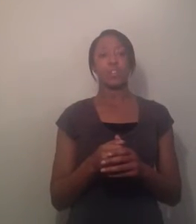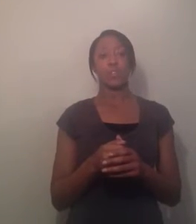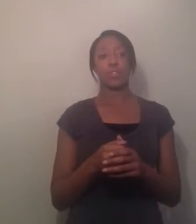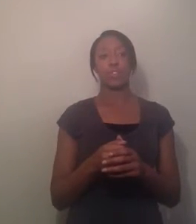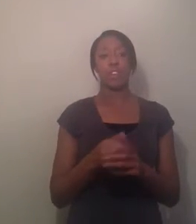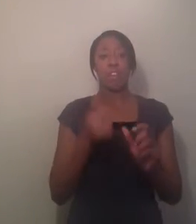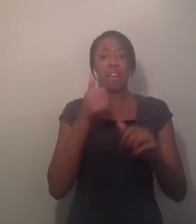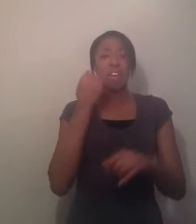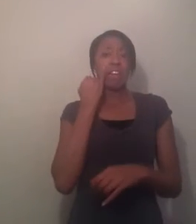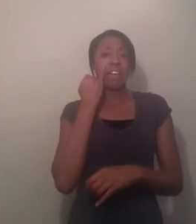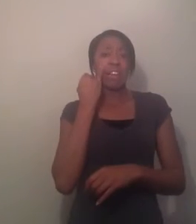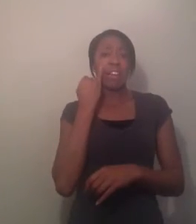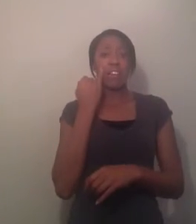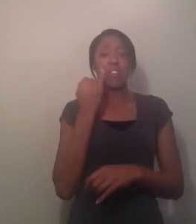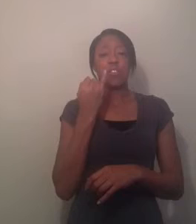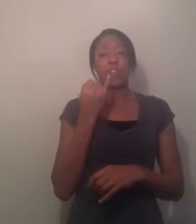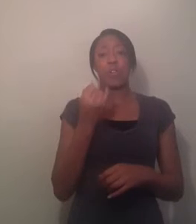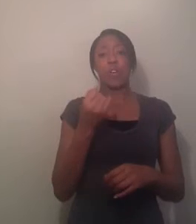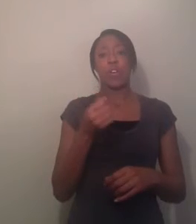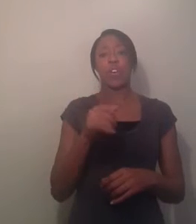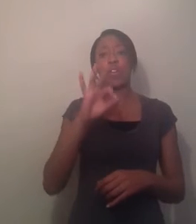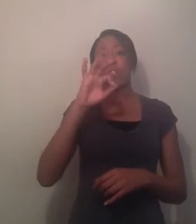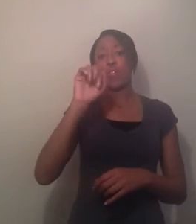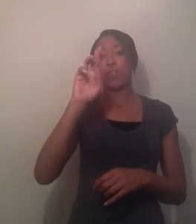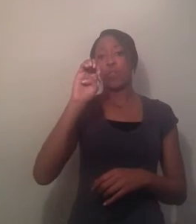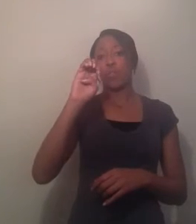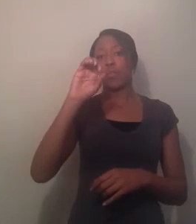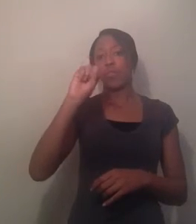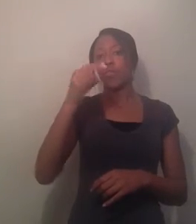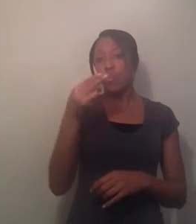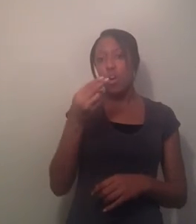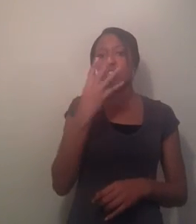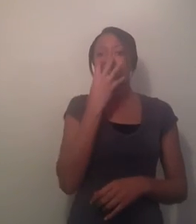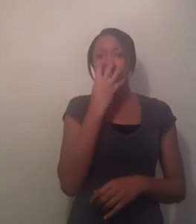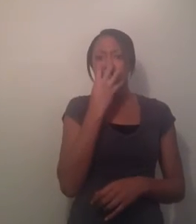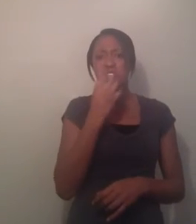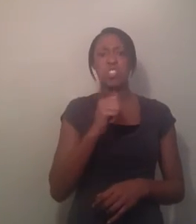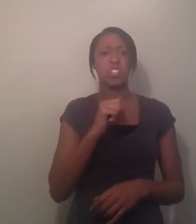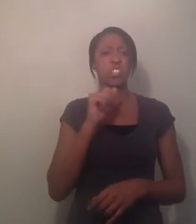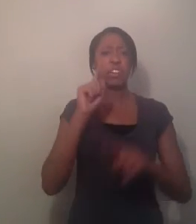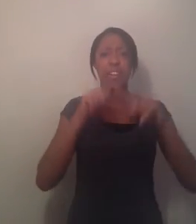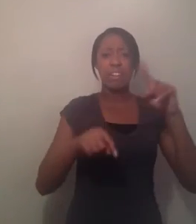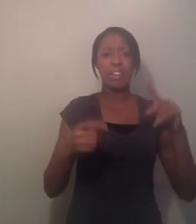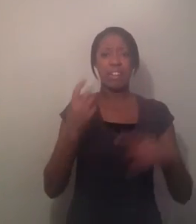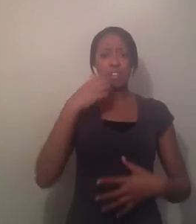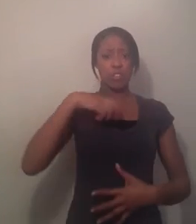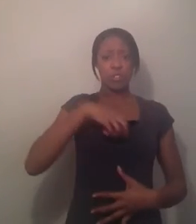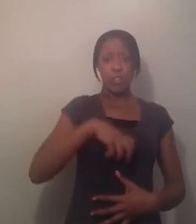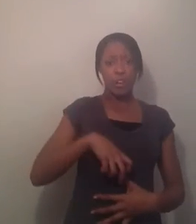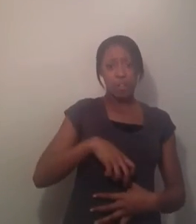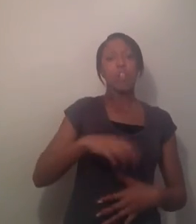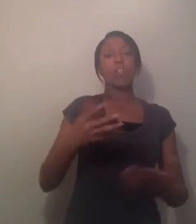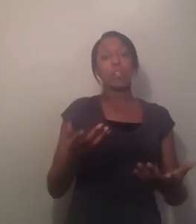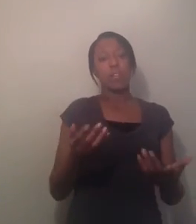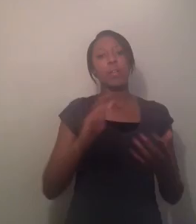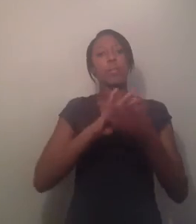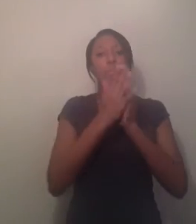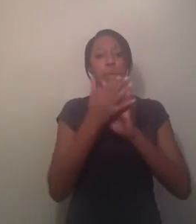oxygen through the body. Your body must have a constant supply of fresh oxygen and nutrients in order to stay alive.